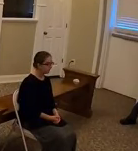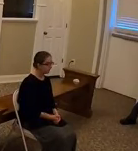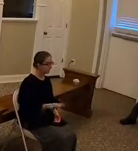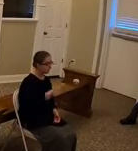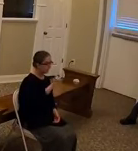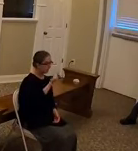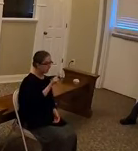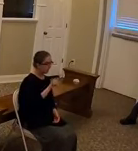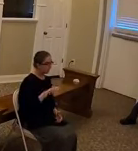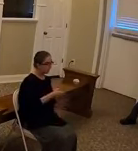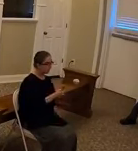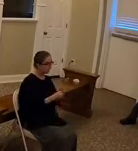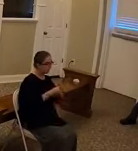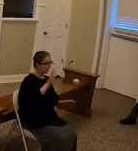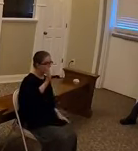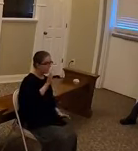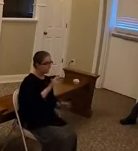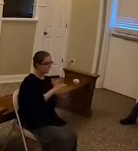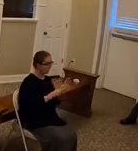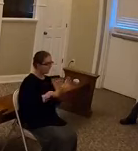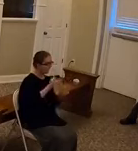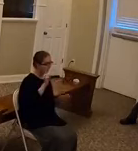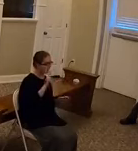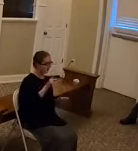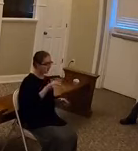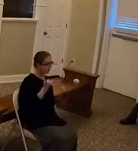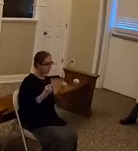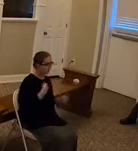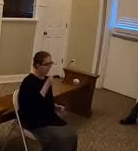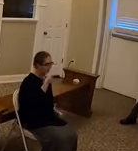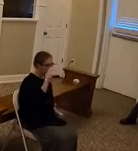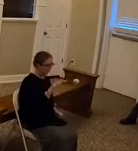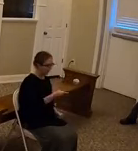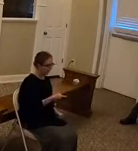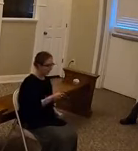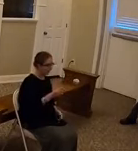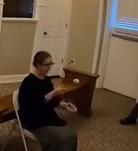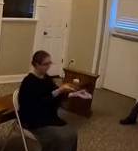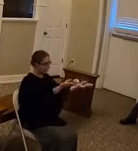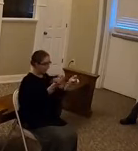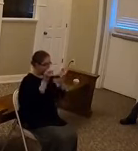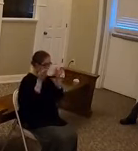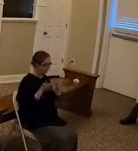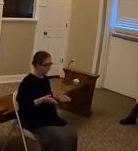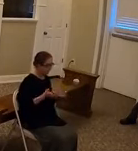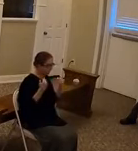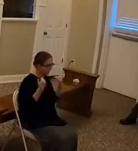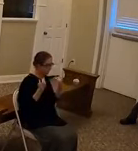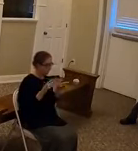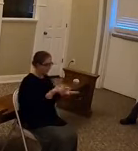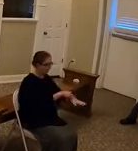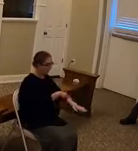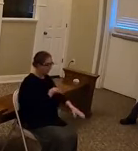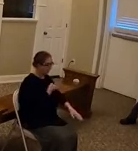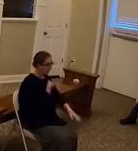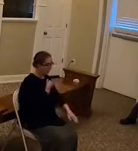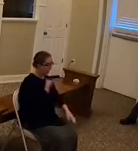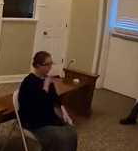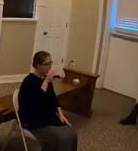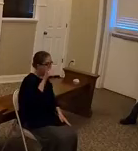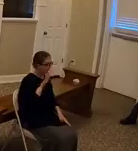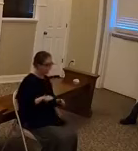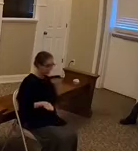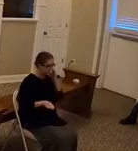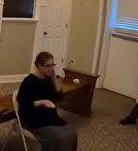Jesus. Galatians 4, verse 1 said, now I say that the heir, as long as he is a